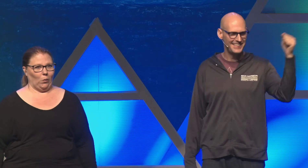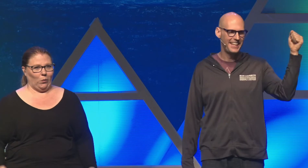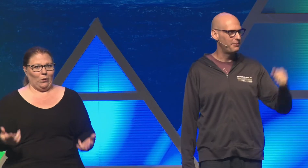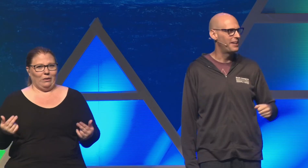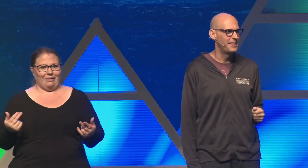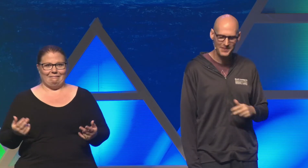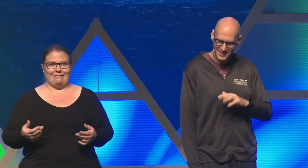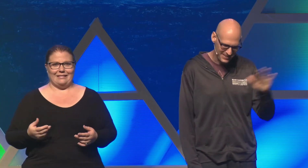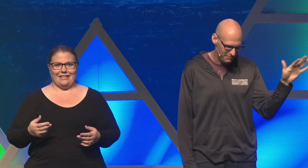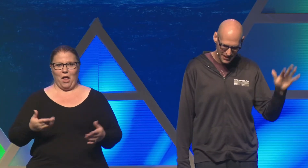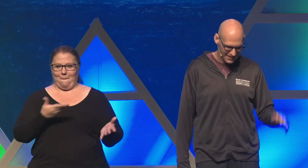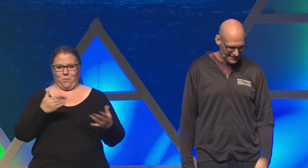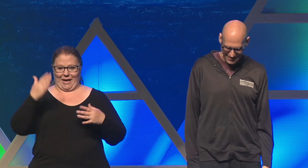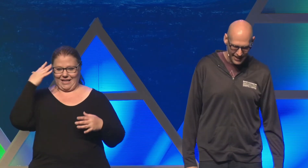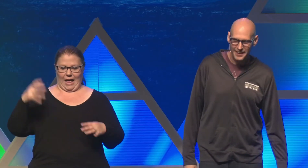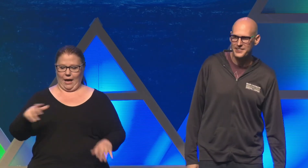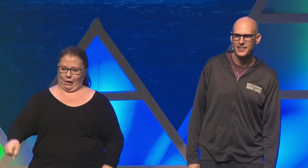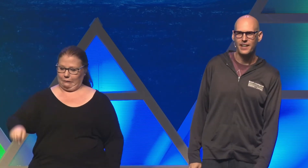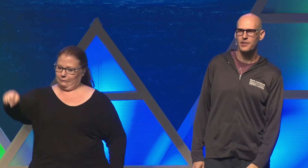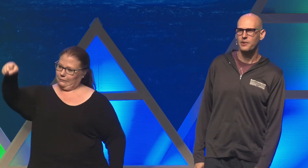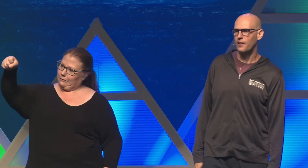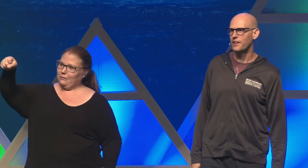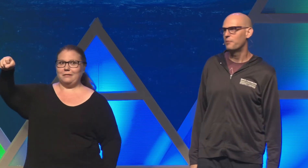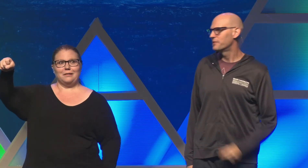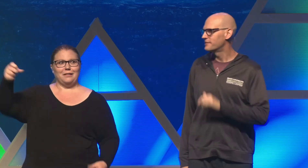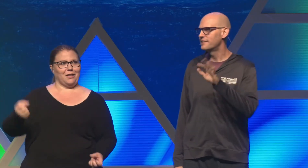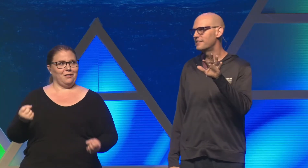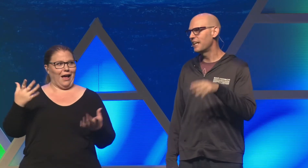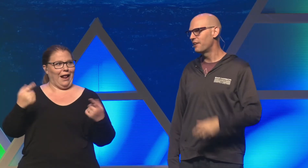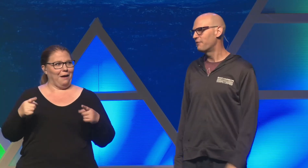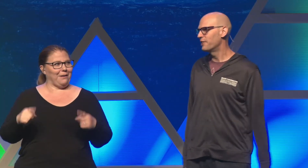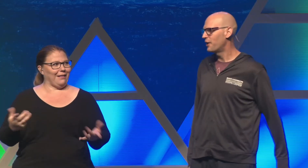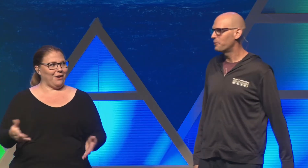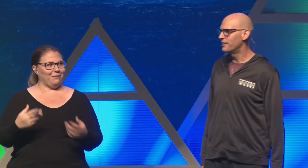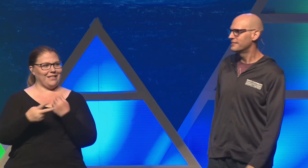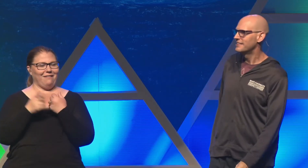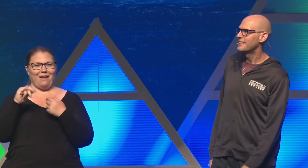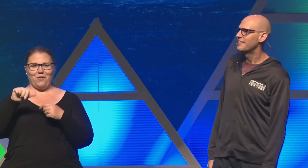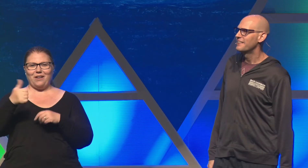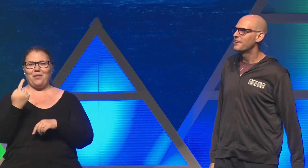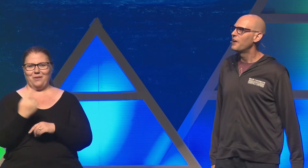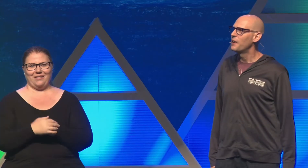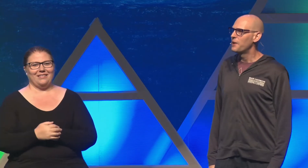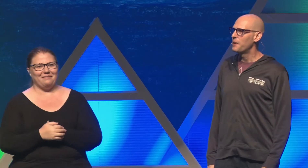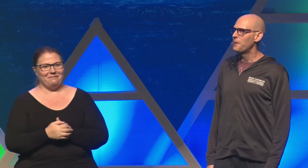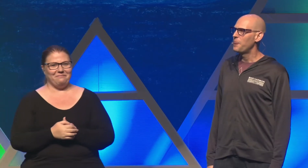takes his head with it. There's a lot going on there. We'll save that for another one.